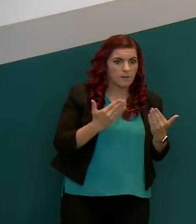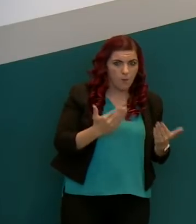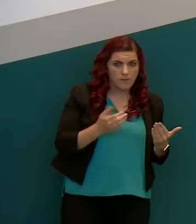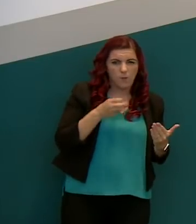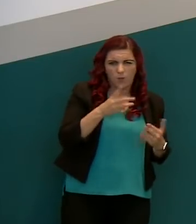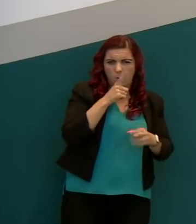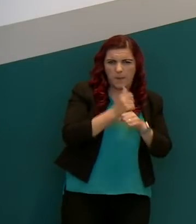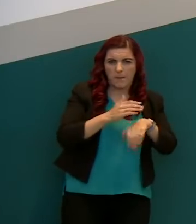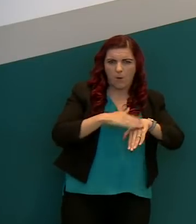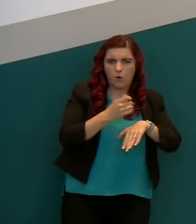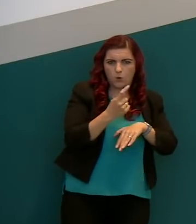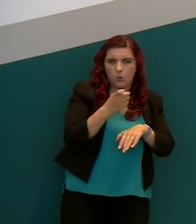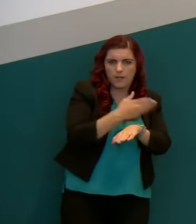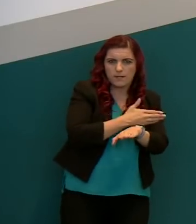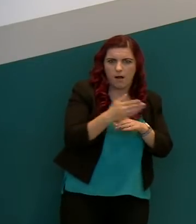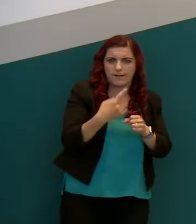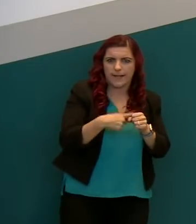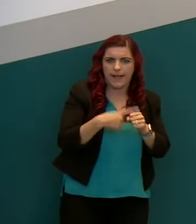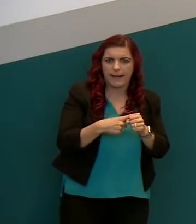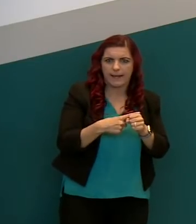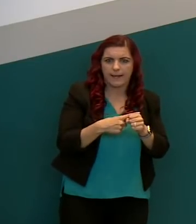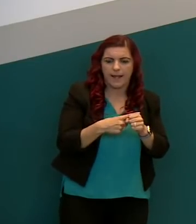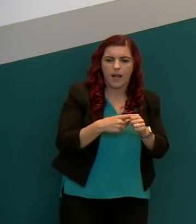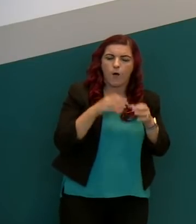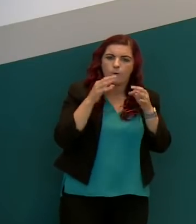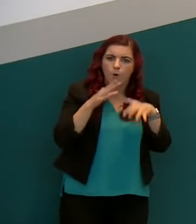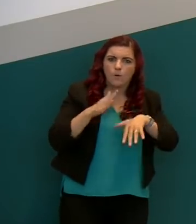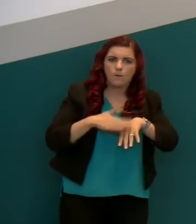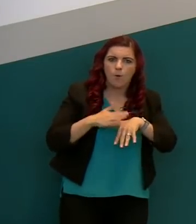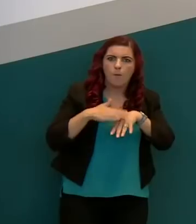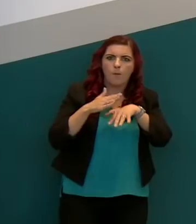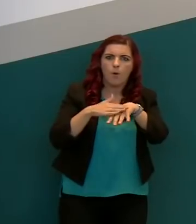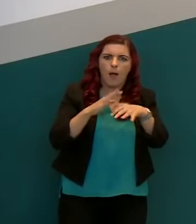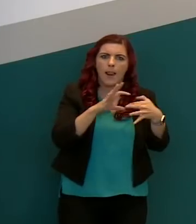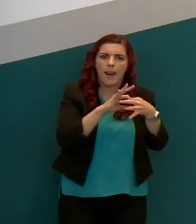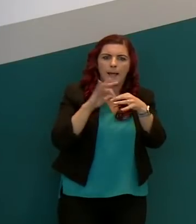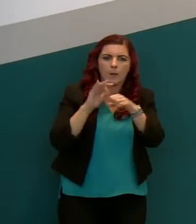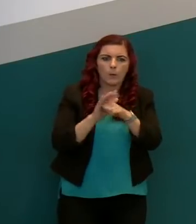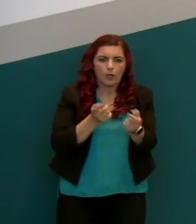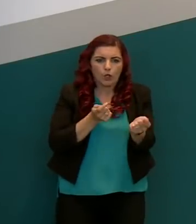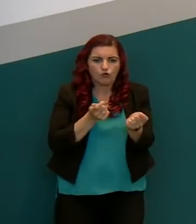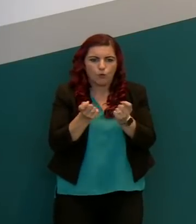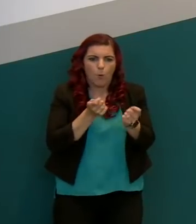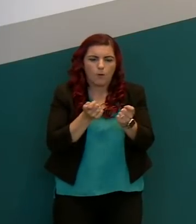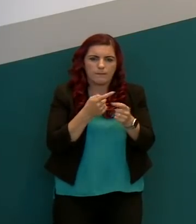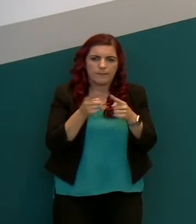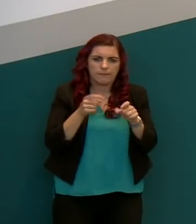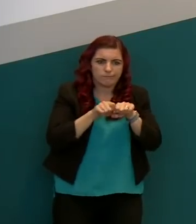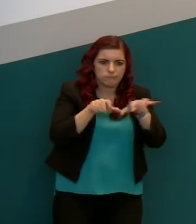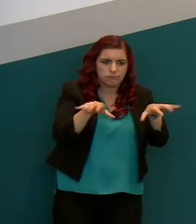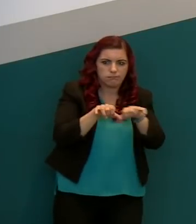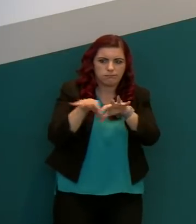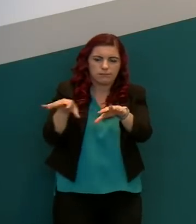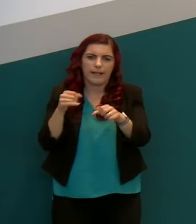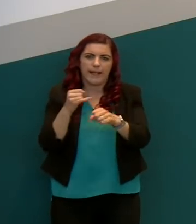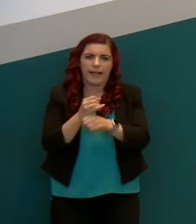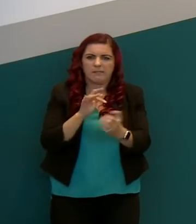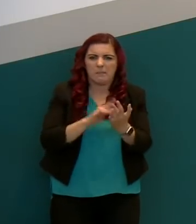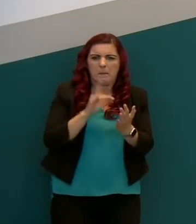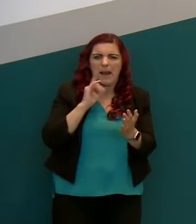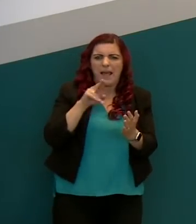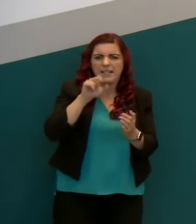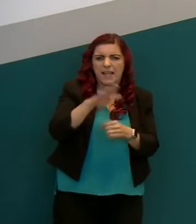shortly. And of course, there was an uptick in testing associated with control of these very large outbreaks in the Midlands. So over the